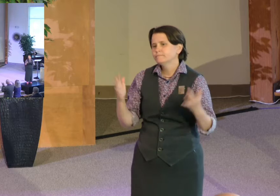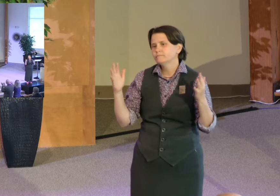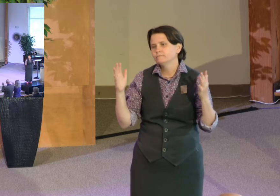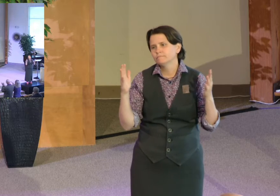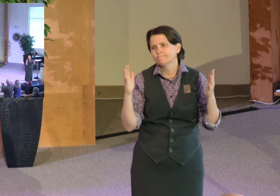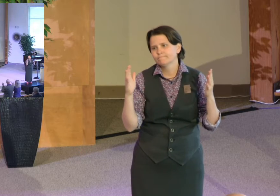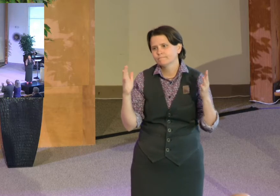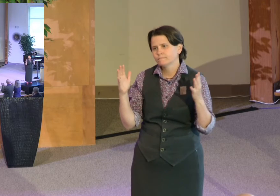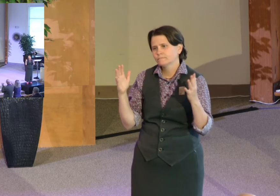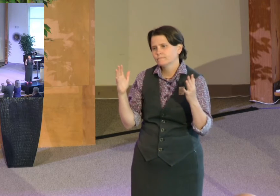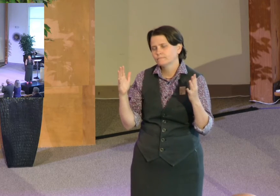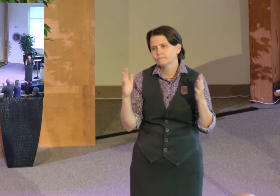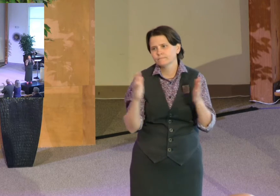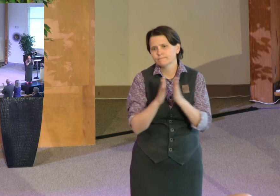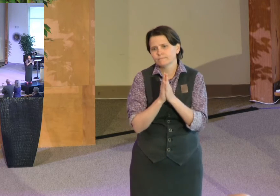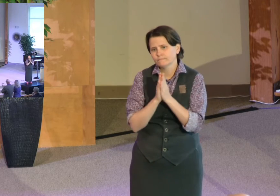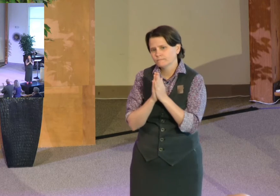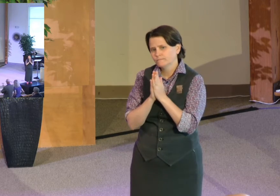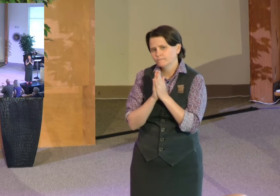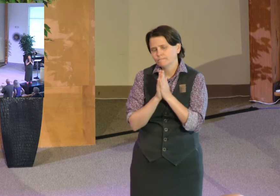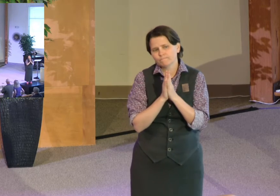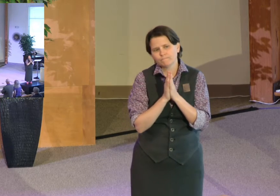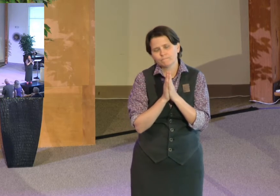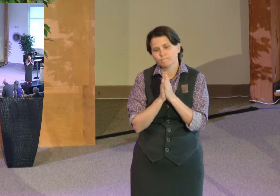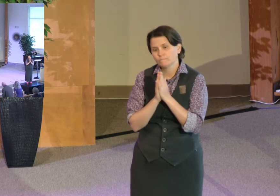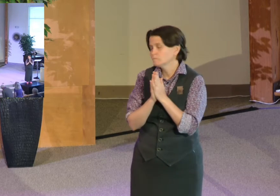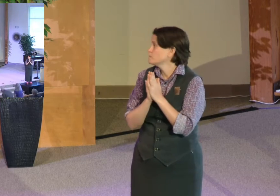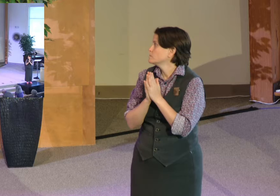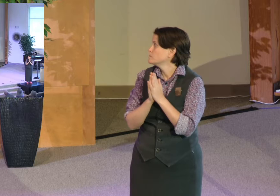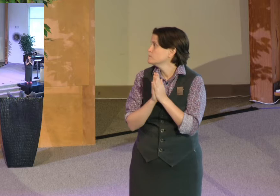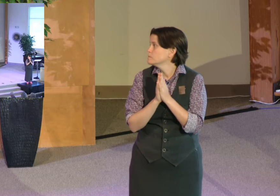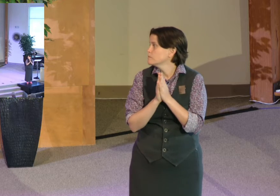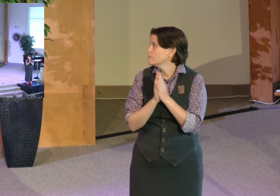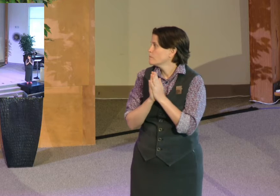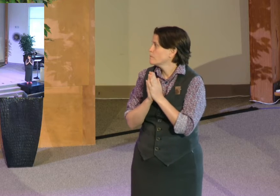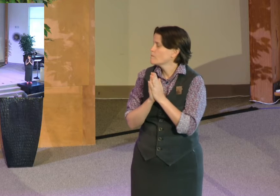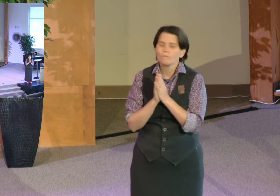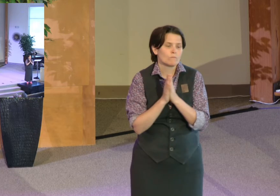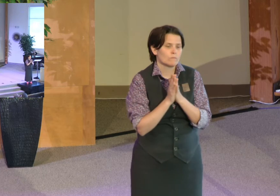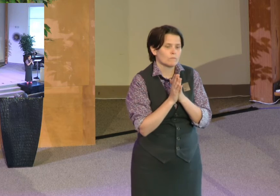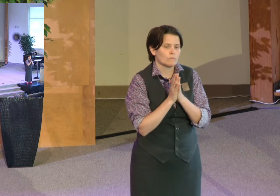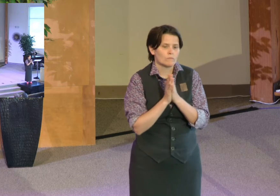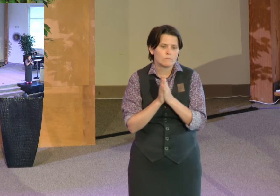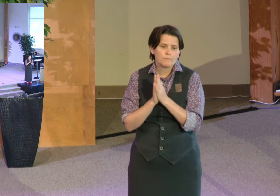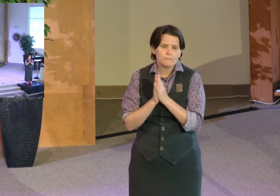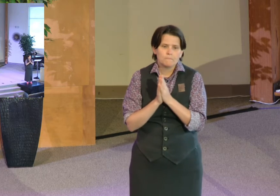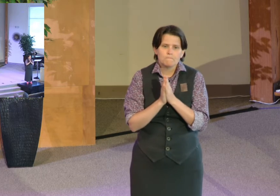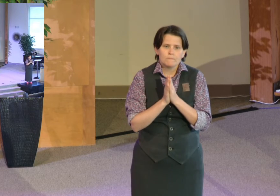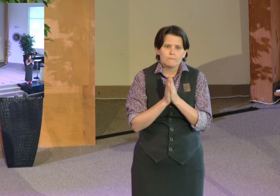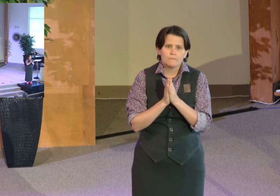Thank you. Thank you. It's been a long journey, and we are finally standing